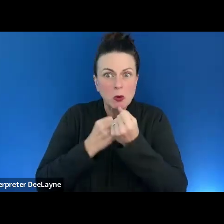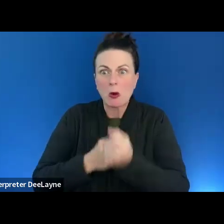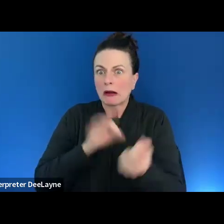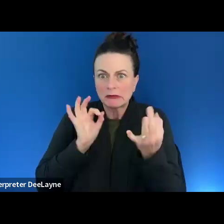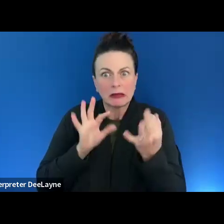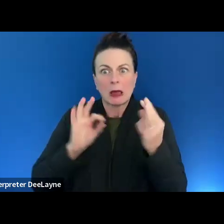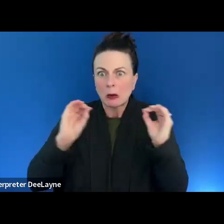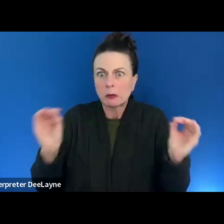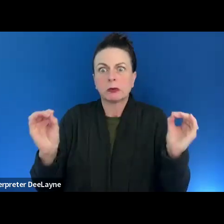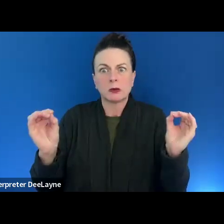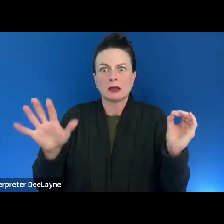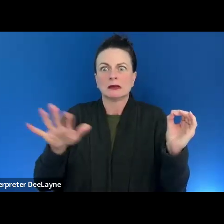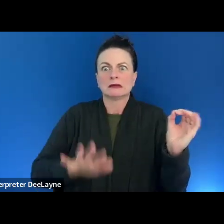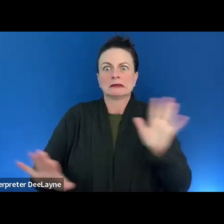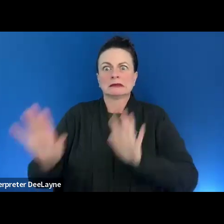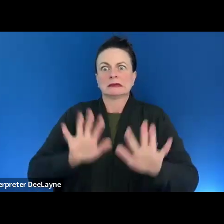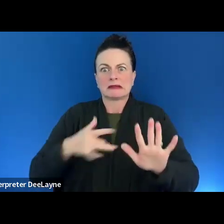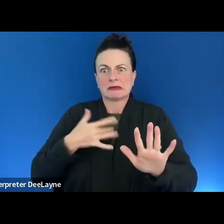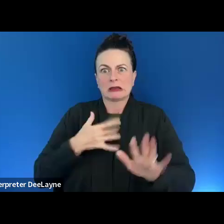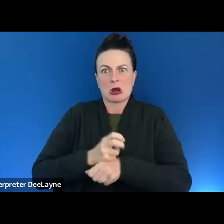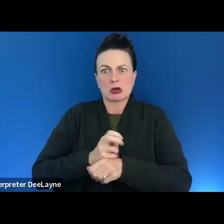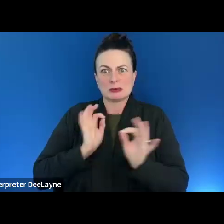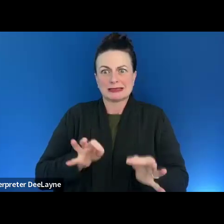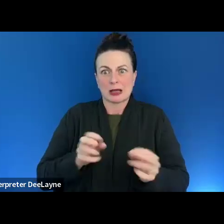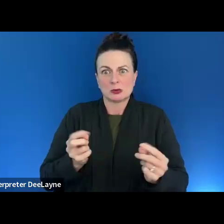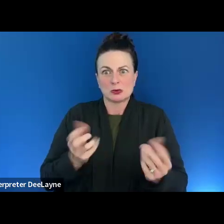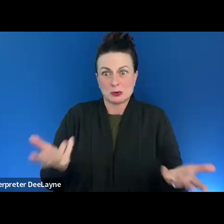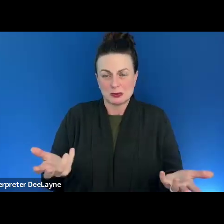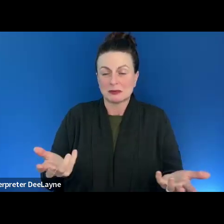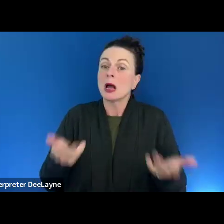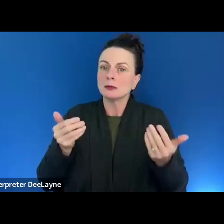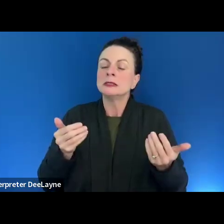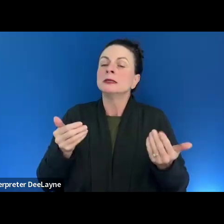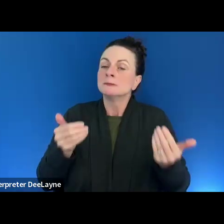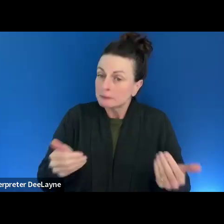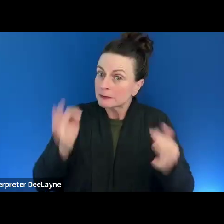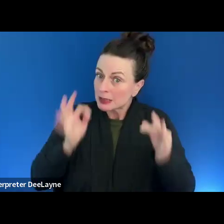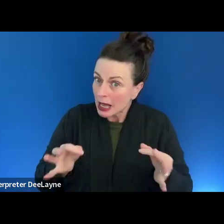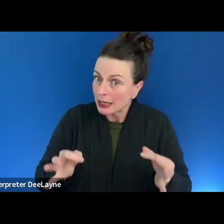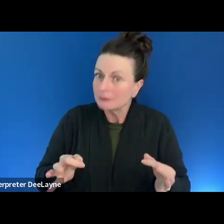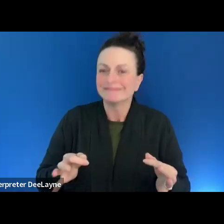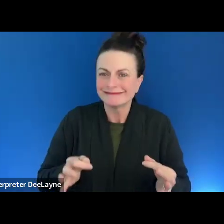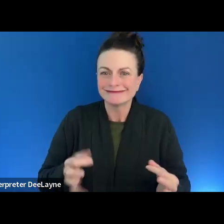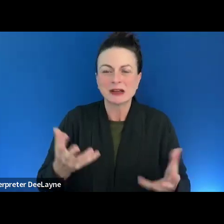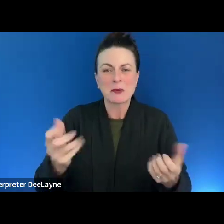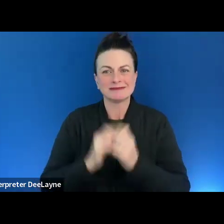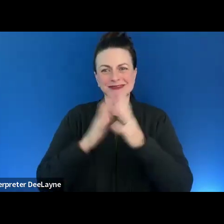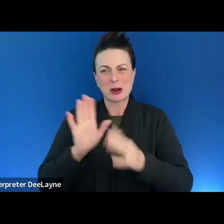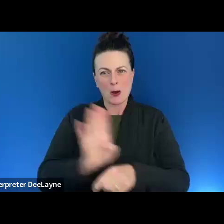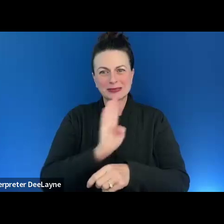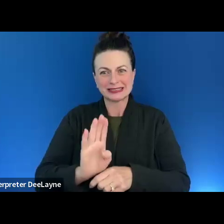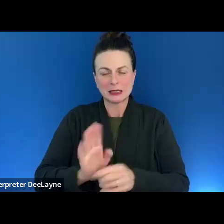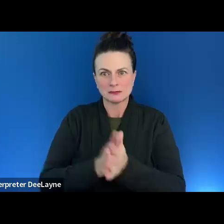feedback to help you make that decision. But when you do decide you want to be an entrepreneur, it typically is, number one, fueled